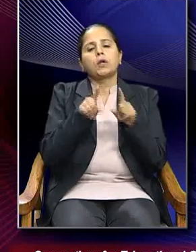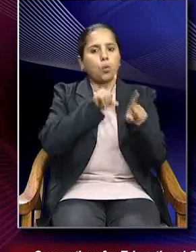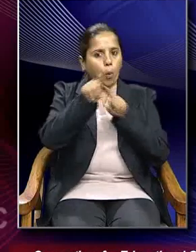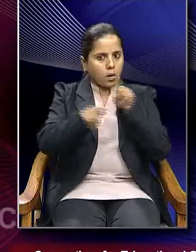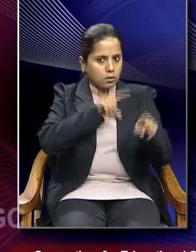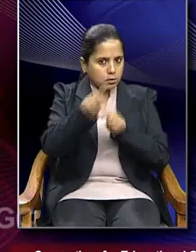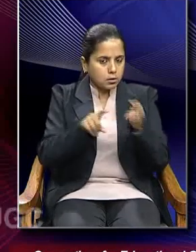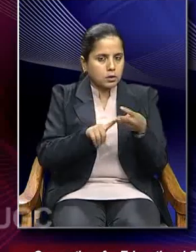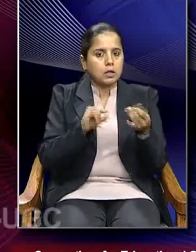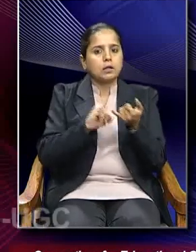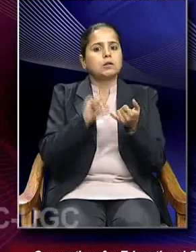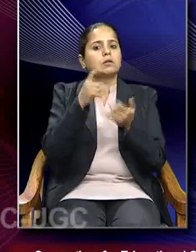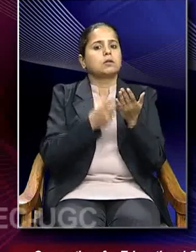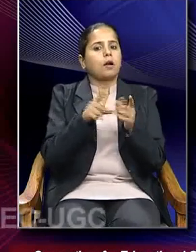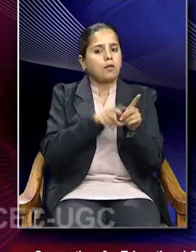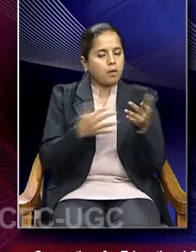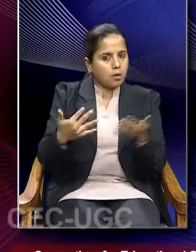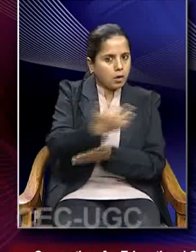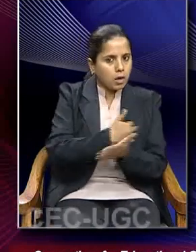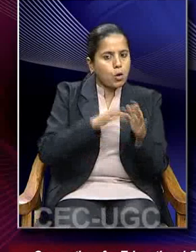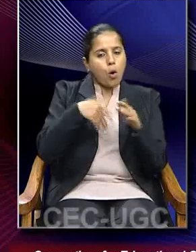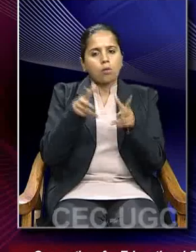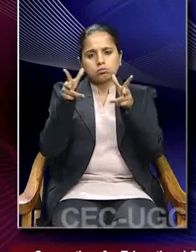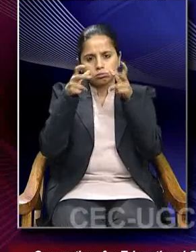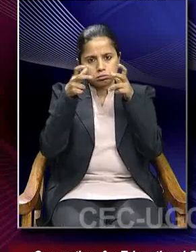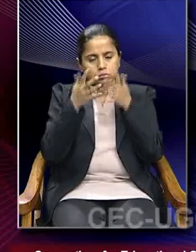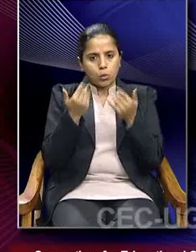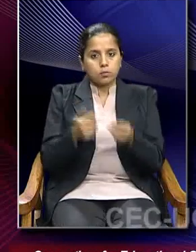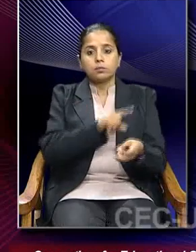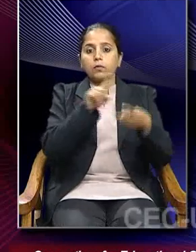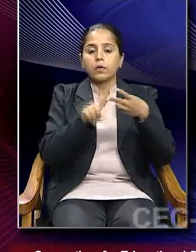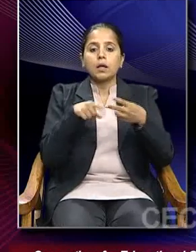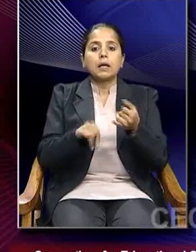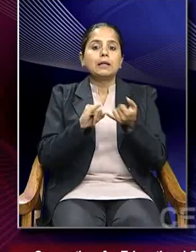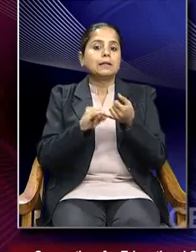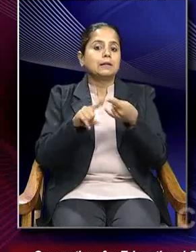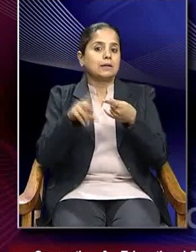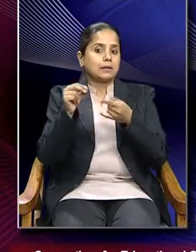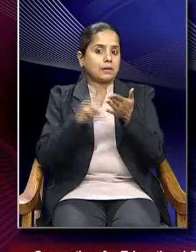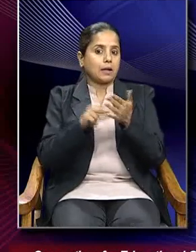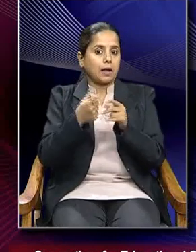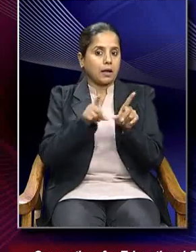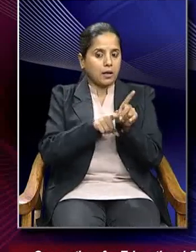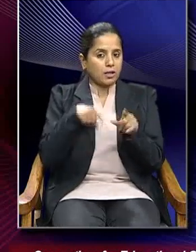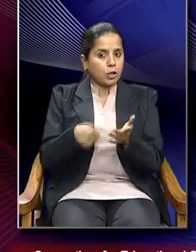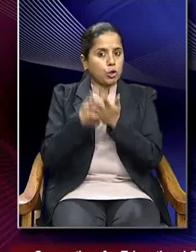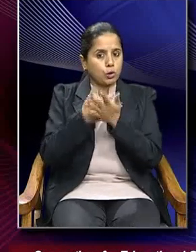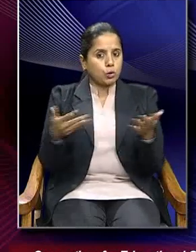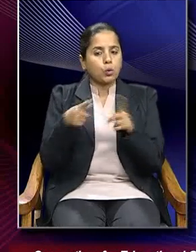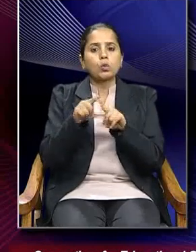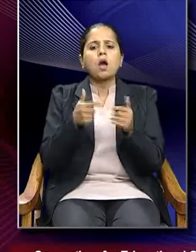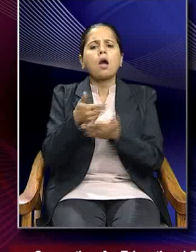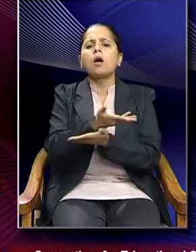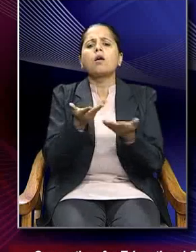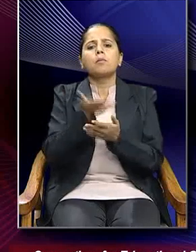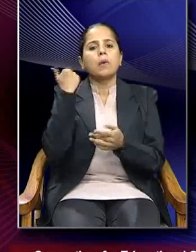questionnaire, survey, or observation. The secondary resources are the data that